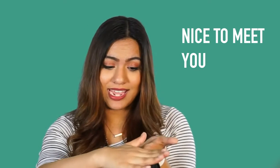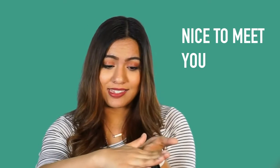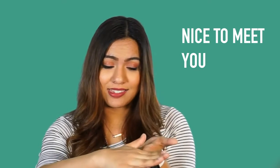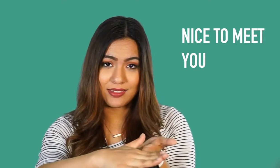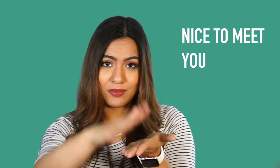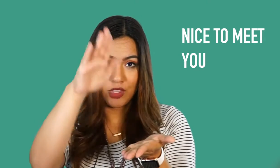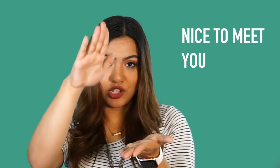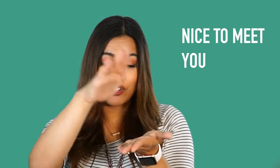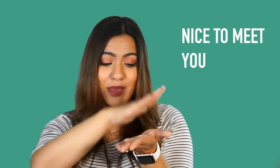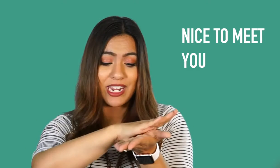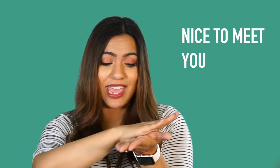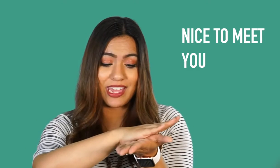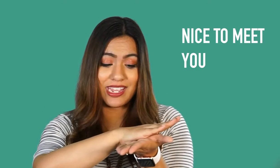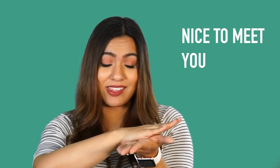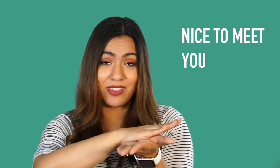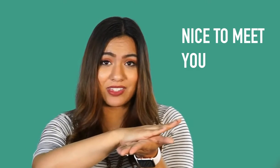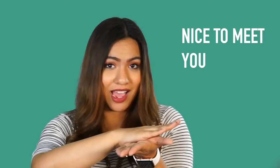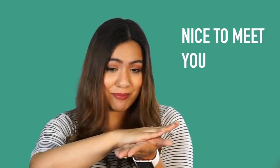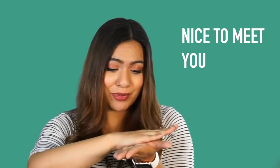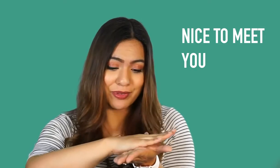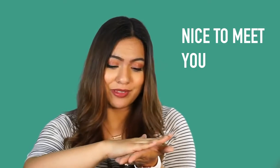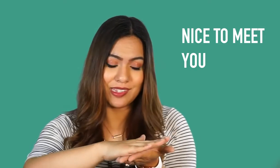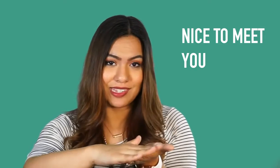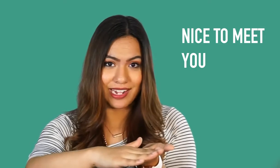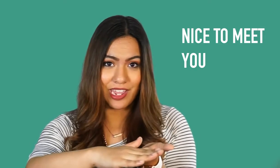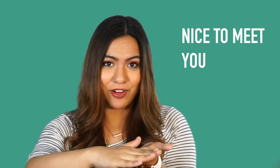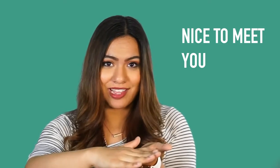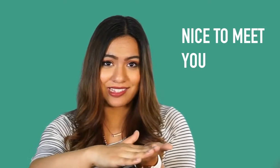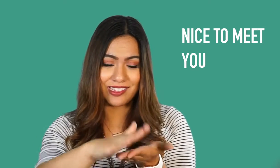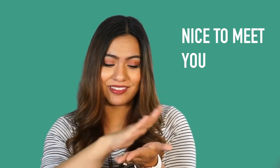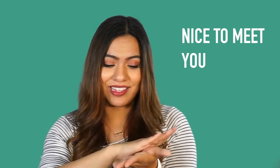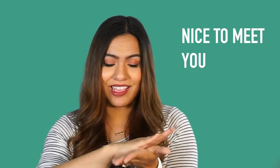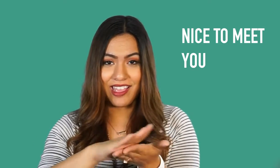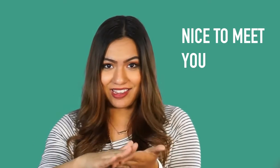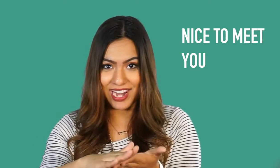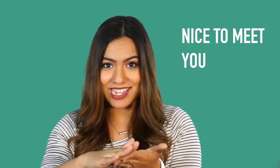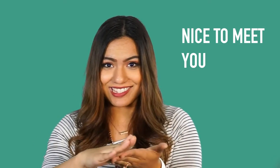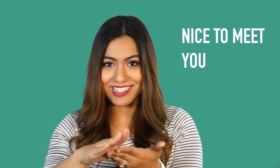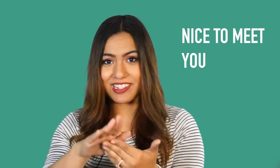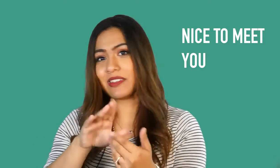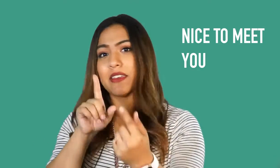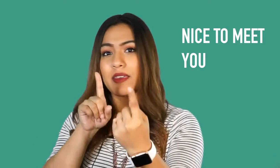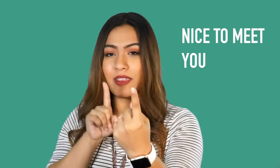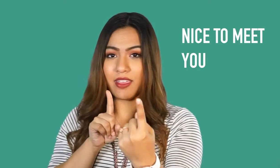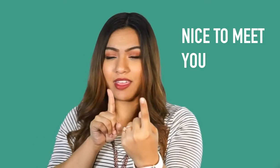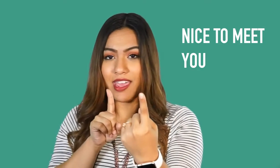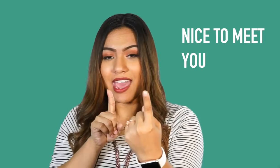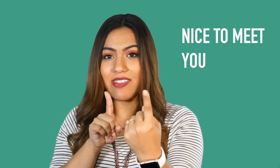nice. Your dominant hand is on the top, sliding across, nice. And